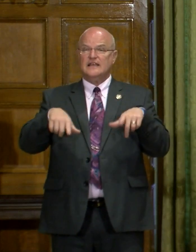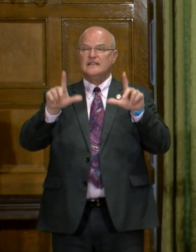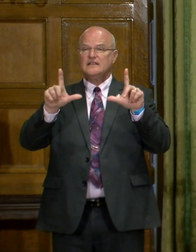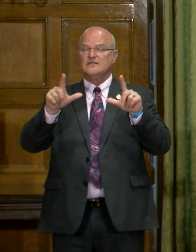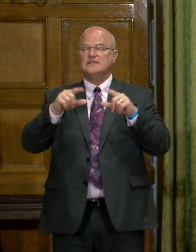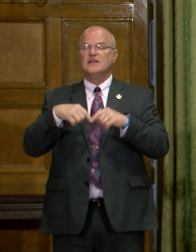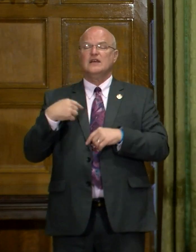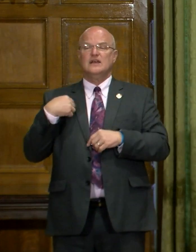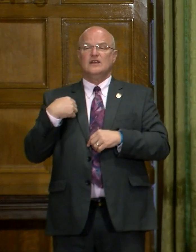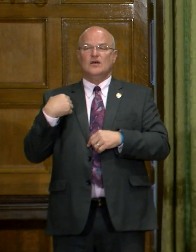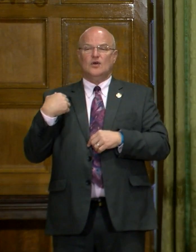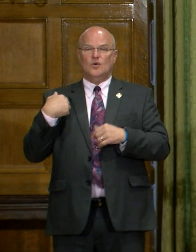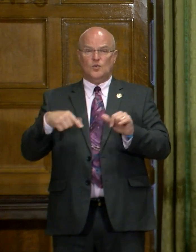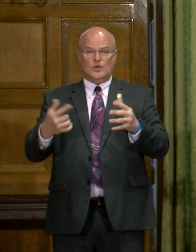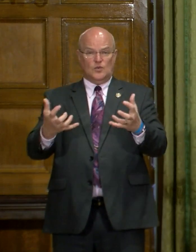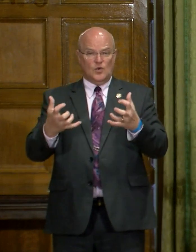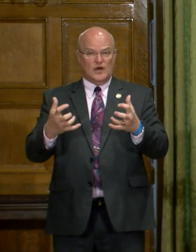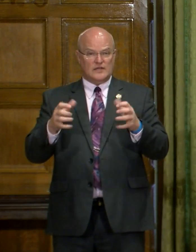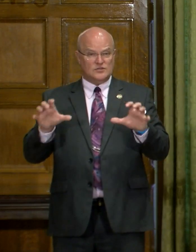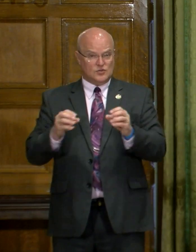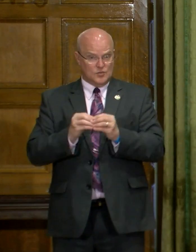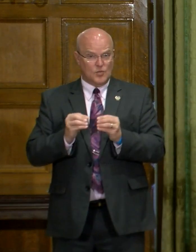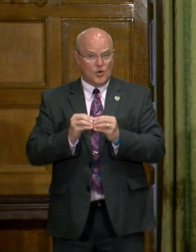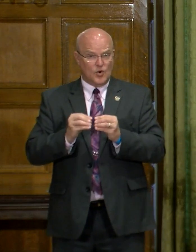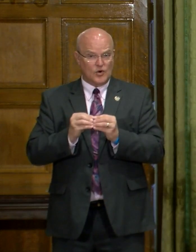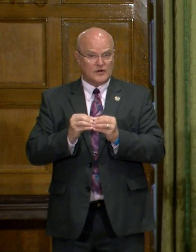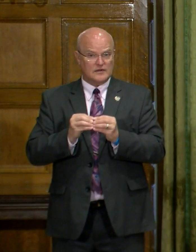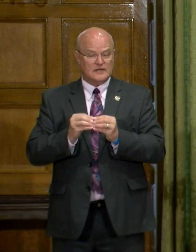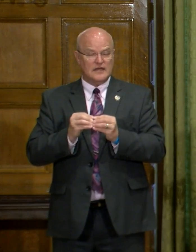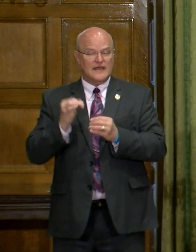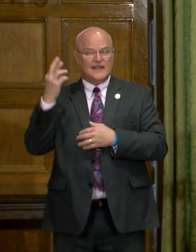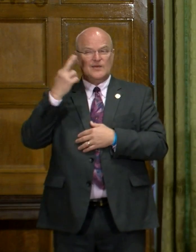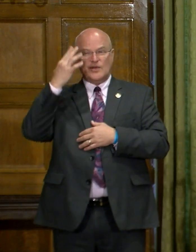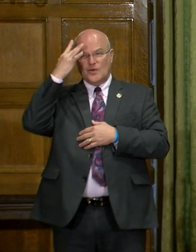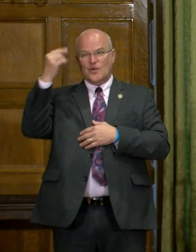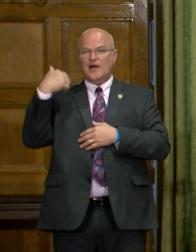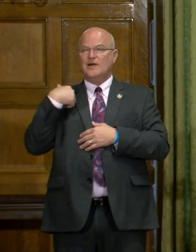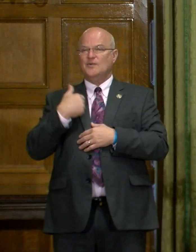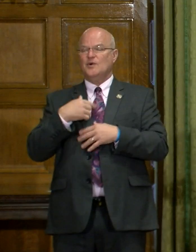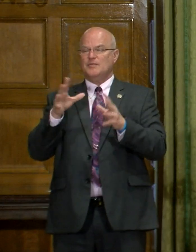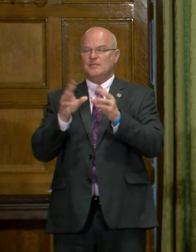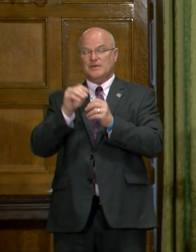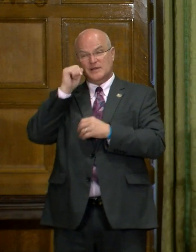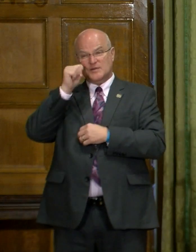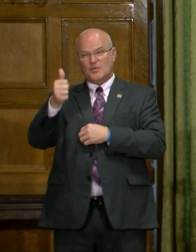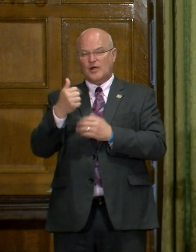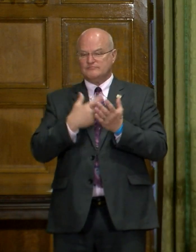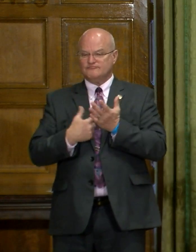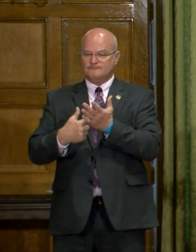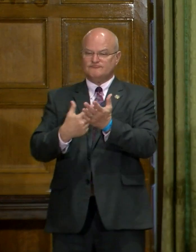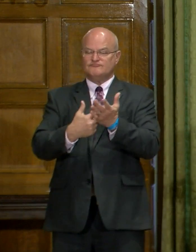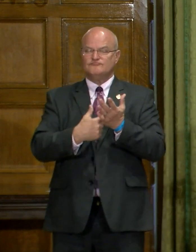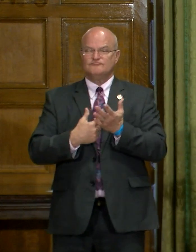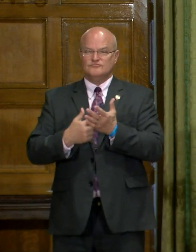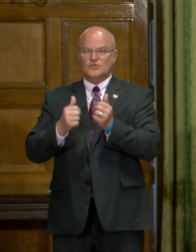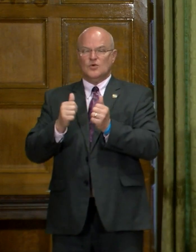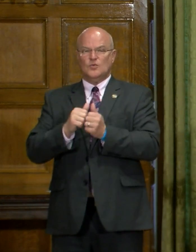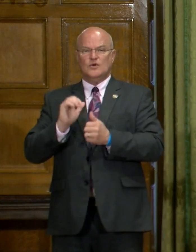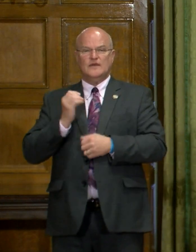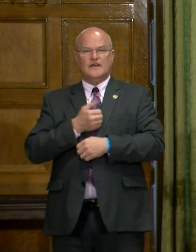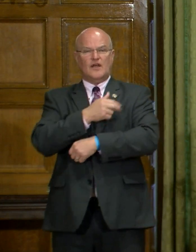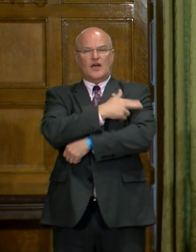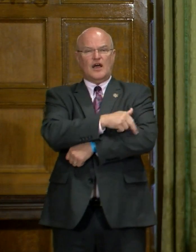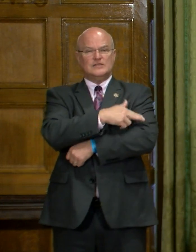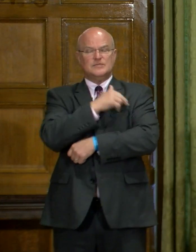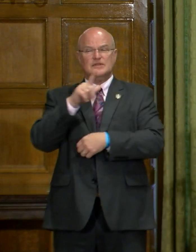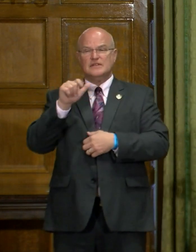it's while we want to be able to do more, and that's the reason that we're going to be meeting tomorrow with our